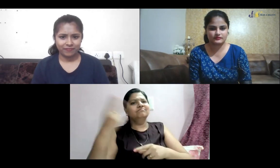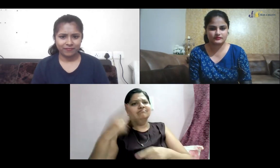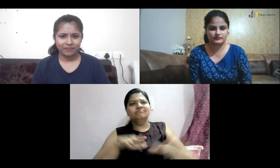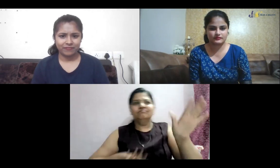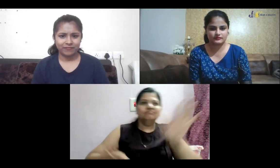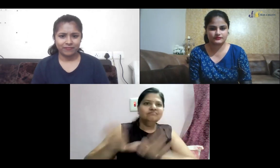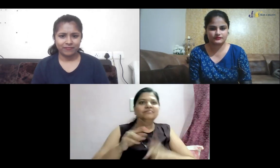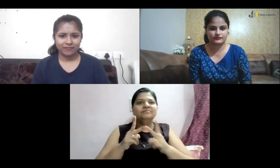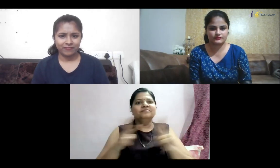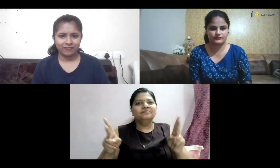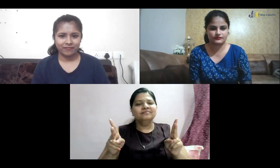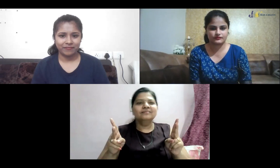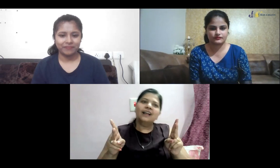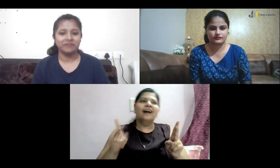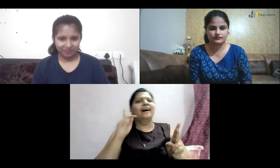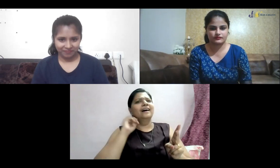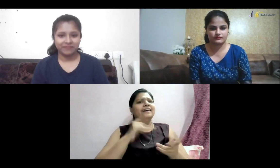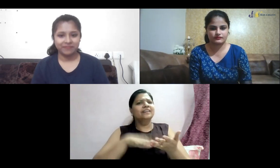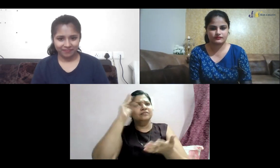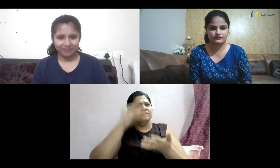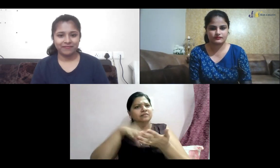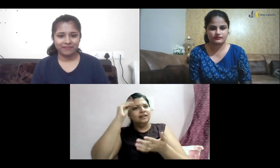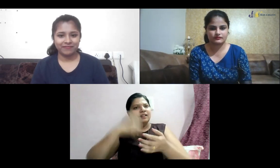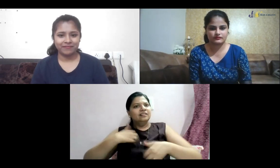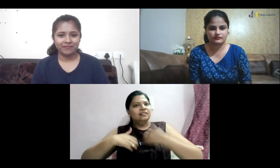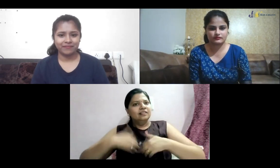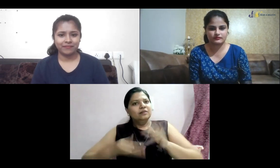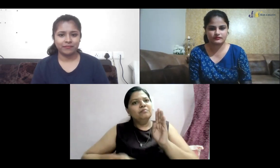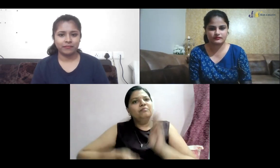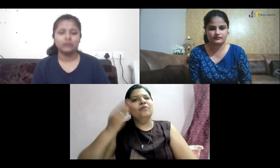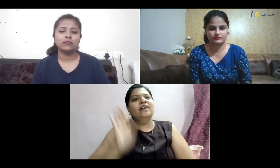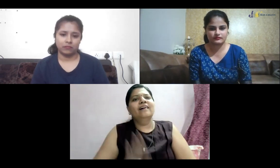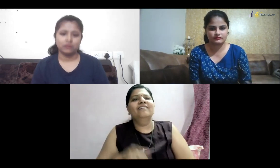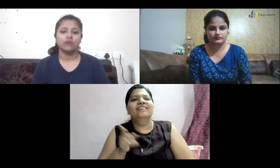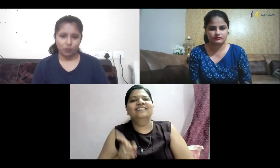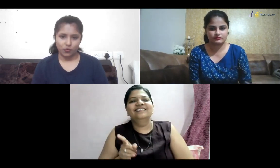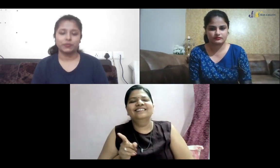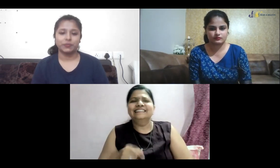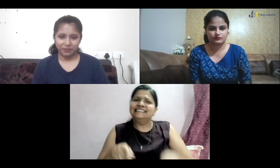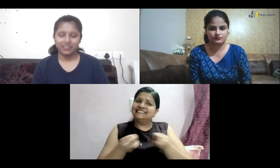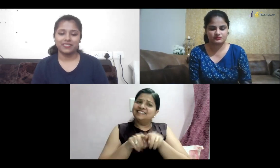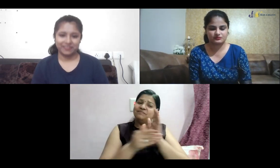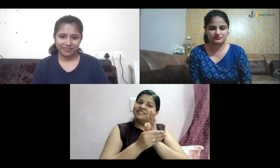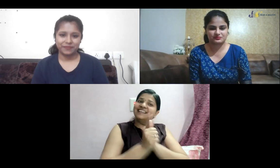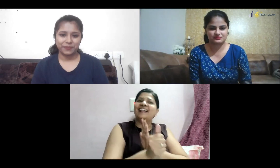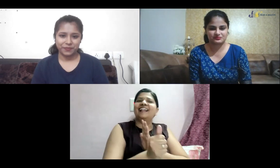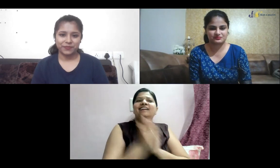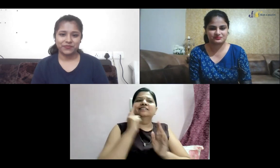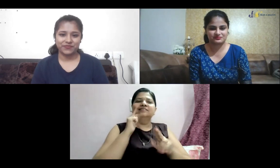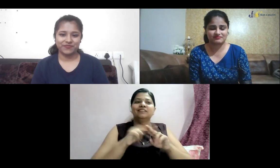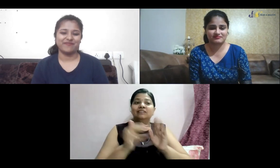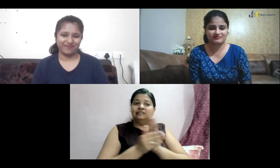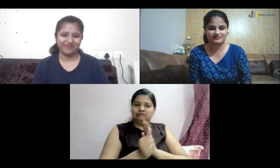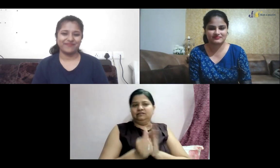an apple. So the system they have to make some visual guide like this, then people can take a more interest to learn these things.